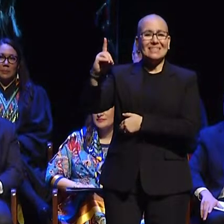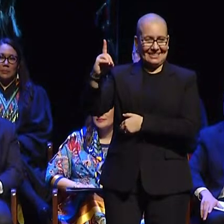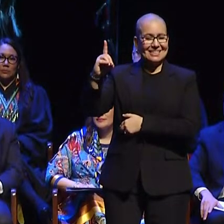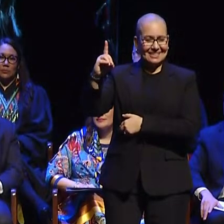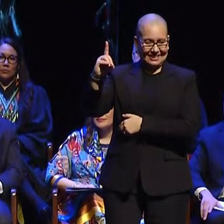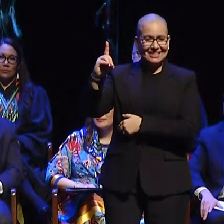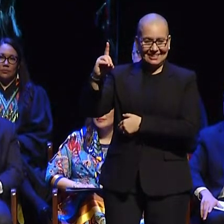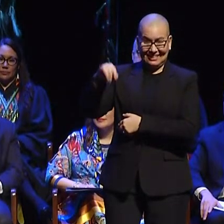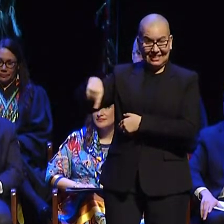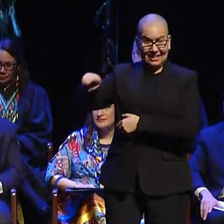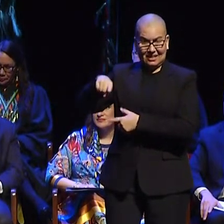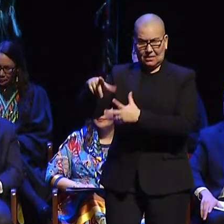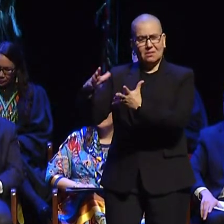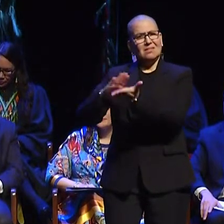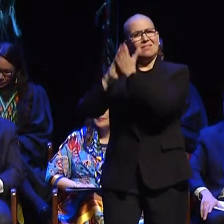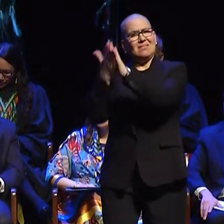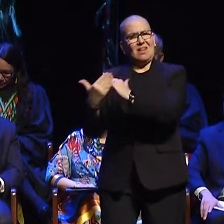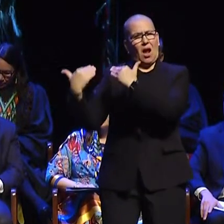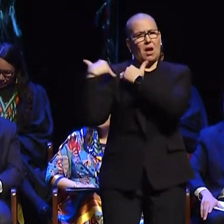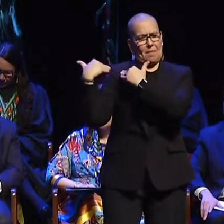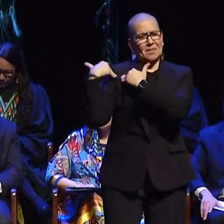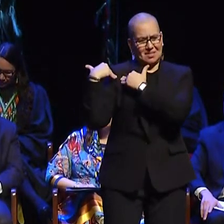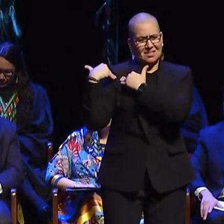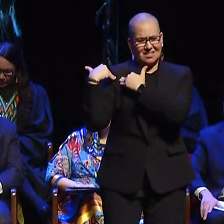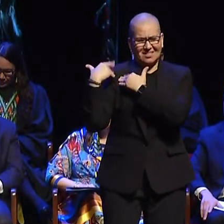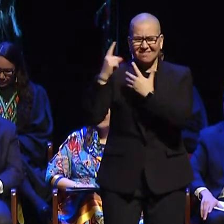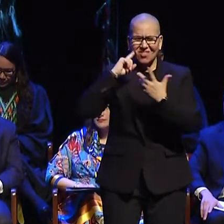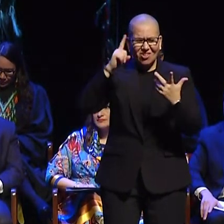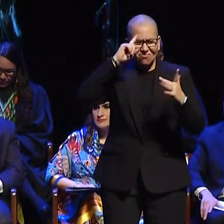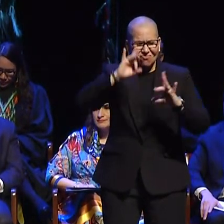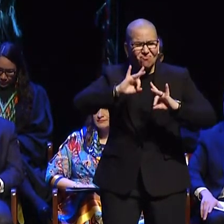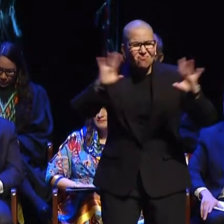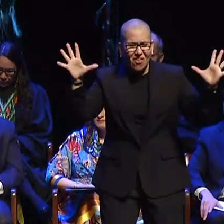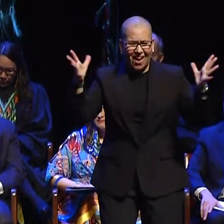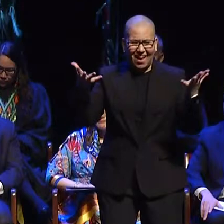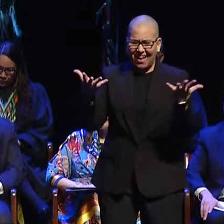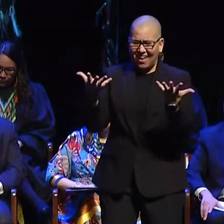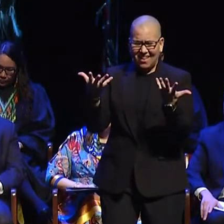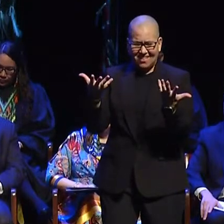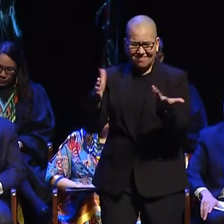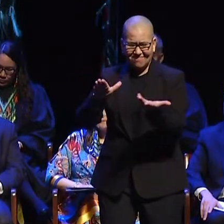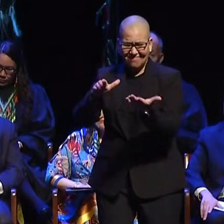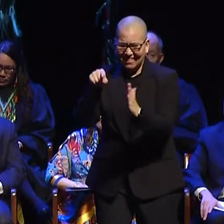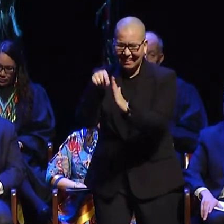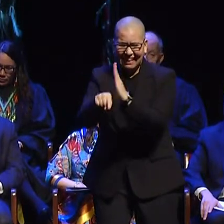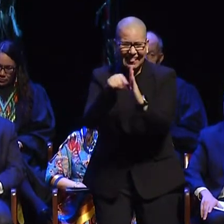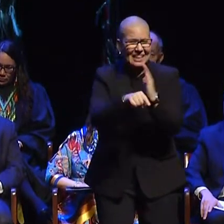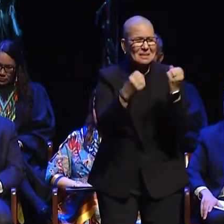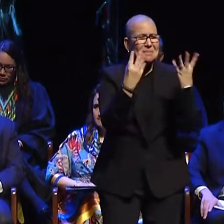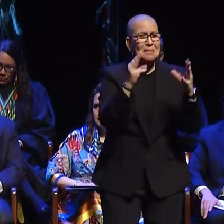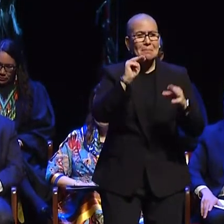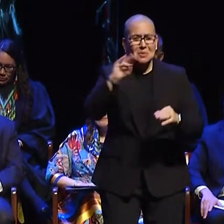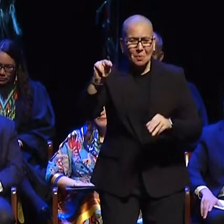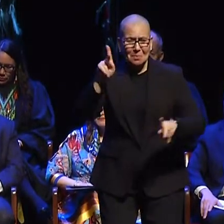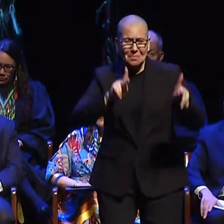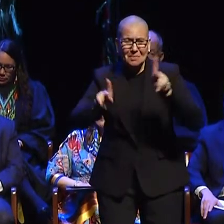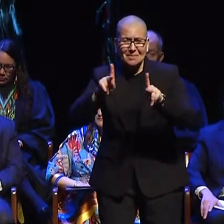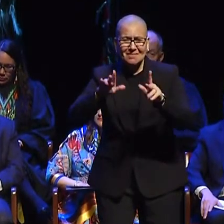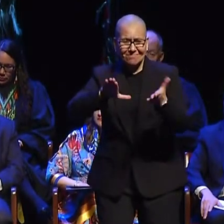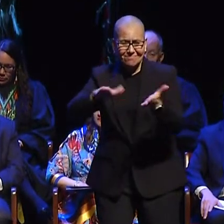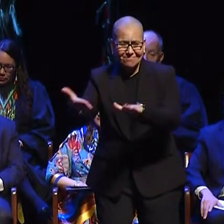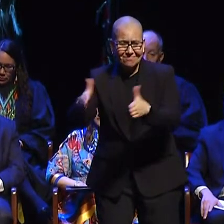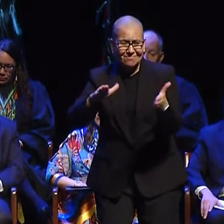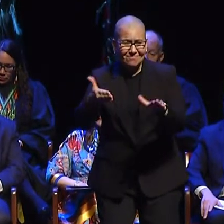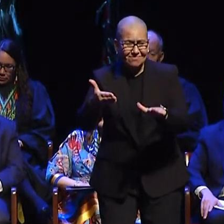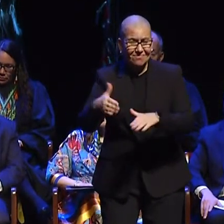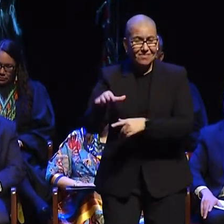that crisis has cost such a toll on Minnesota families. It sparked the fentanyl crisis, which